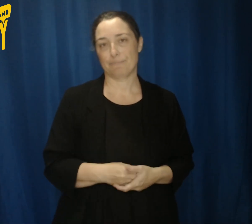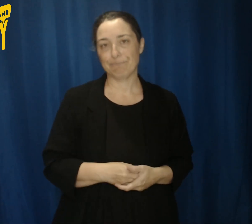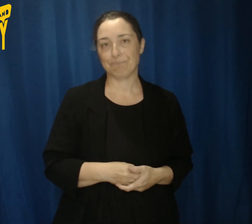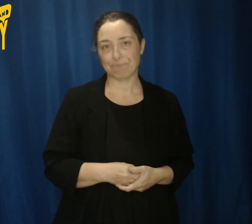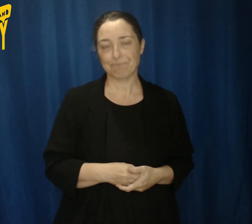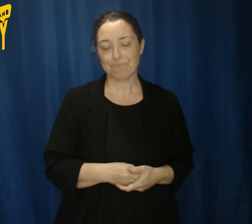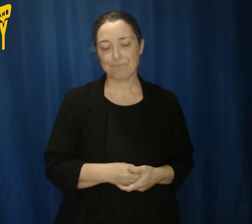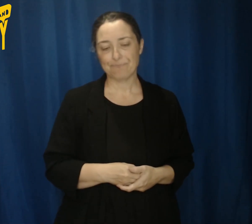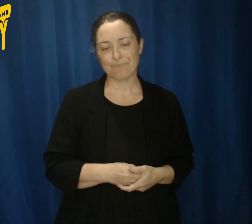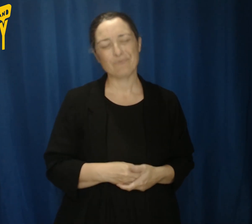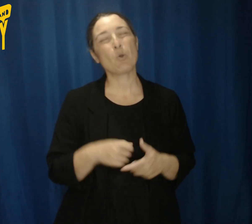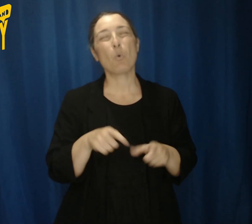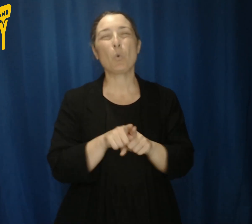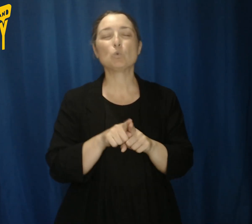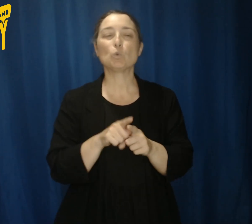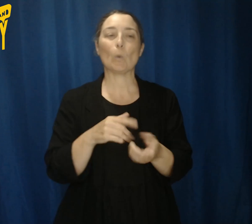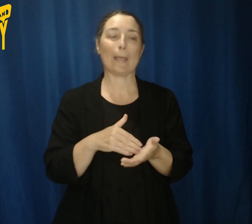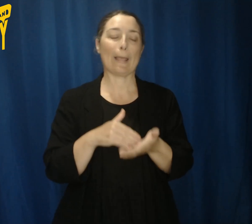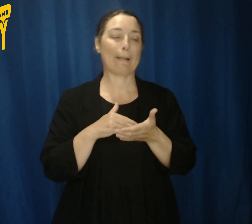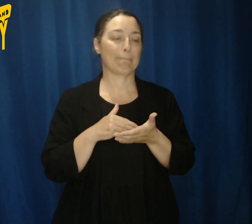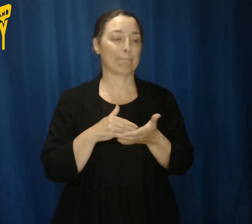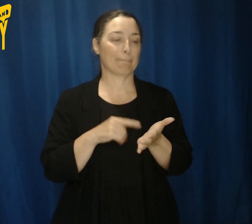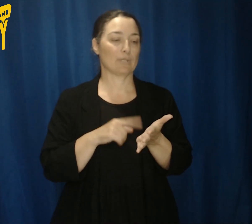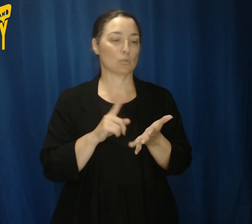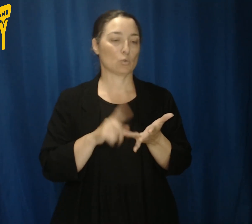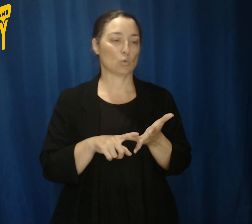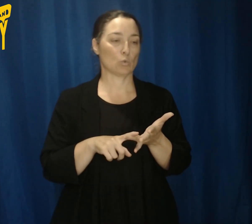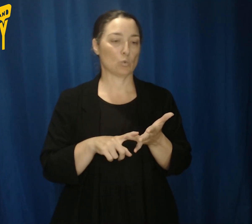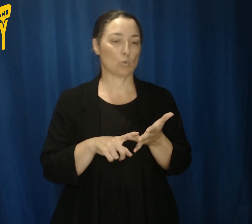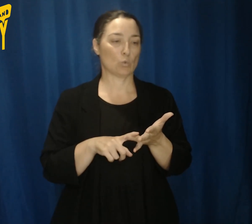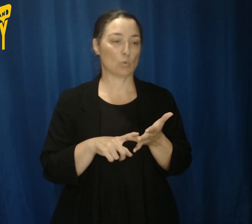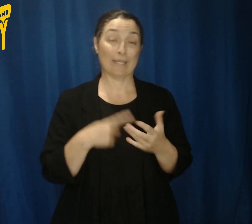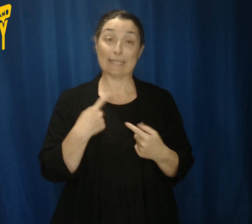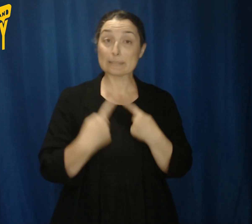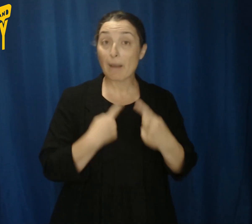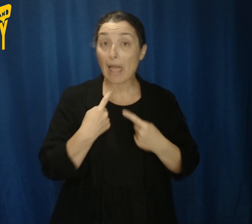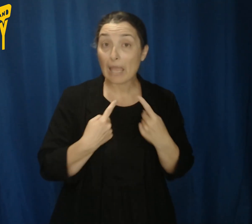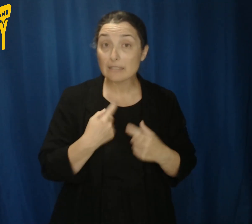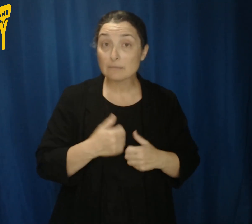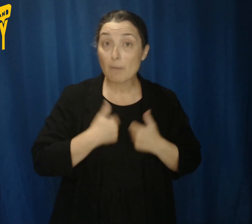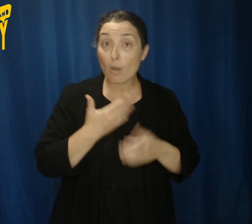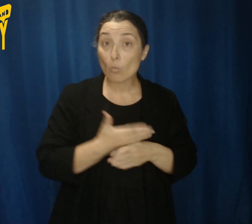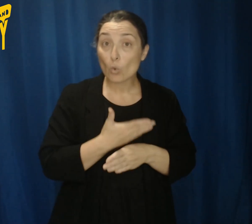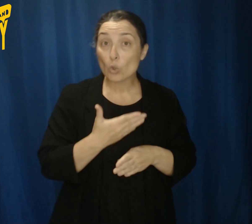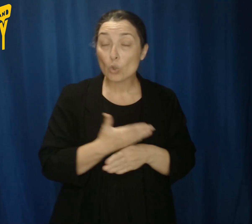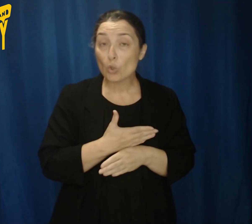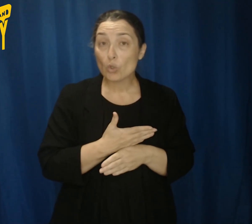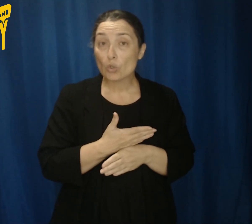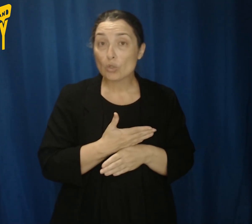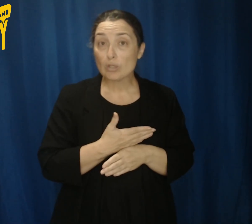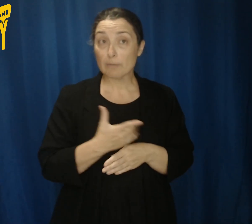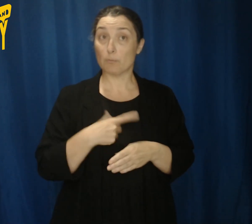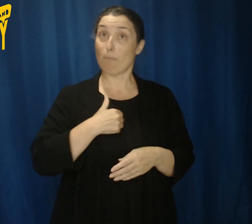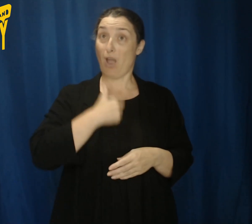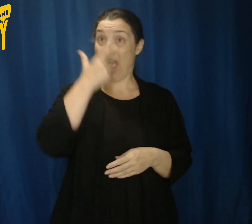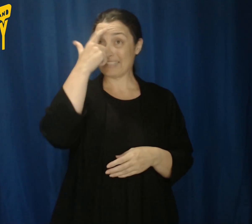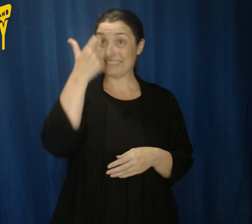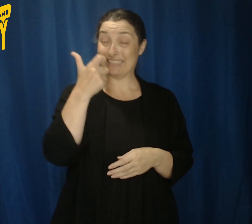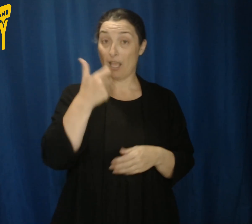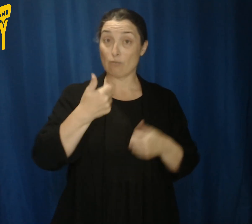helping you explain and critique your own work. Because it's very hard to tell if your idea is crap or good unless